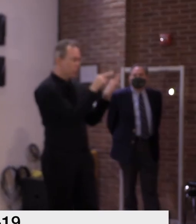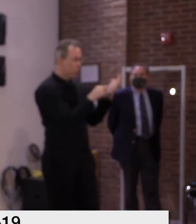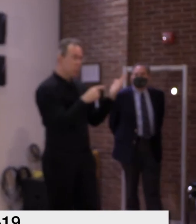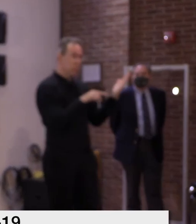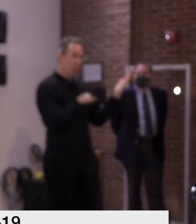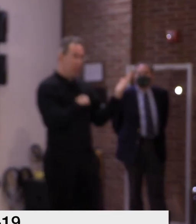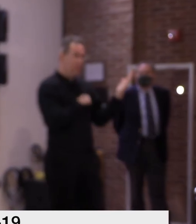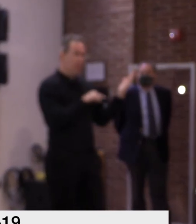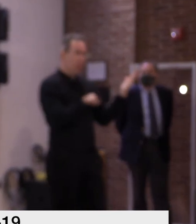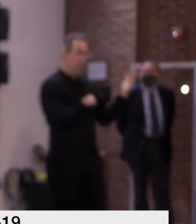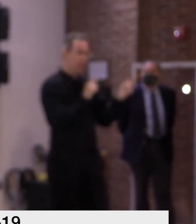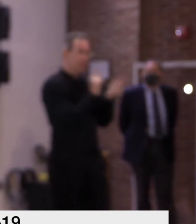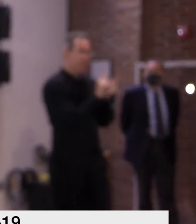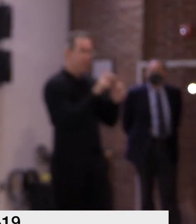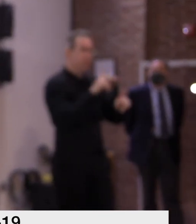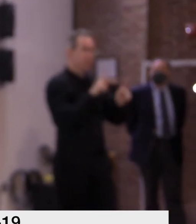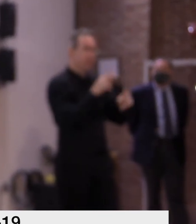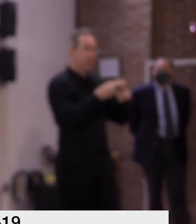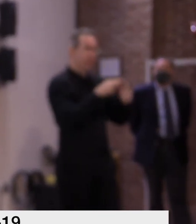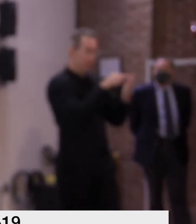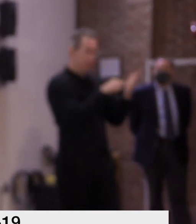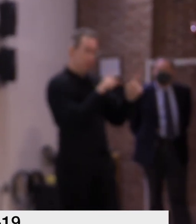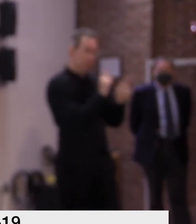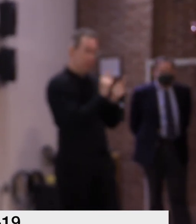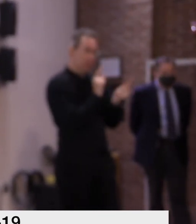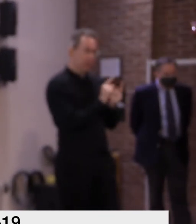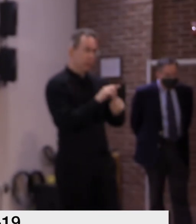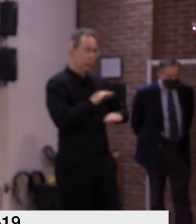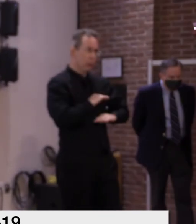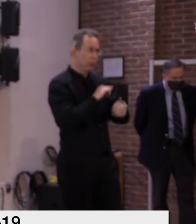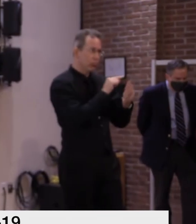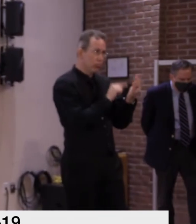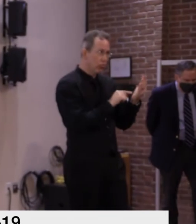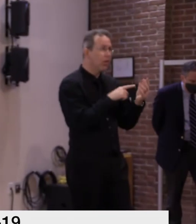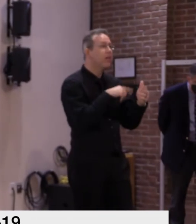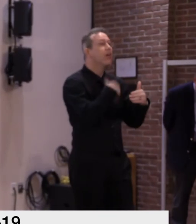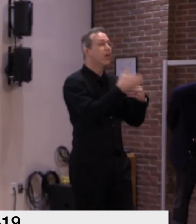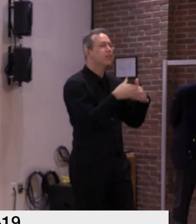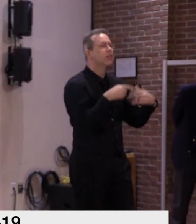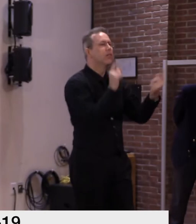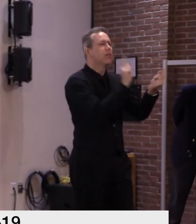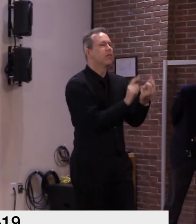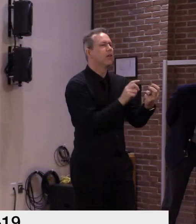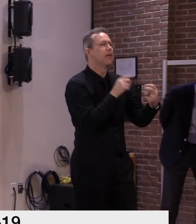be interviewing in the coming weeks. So stay tuned on that.